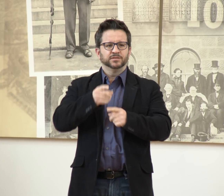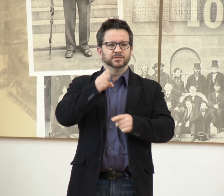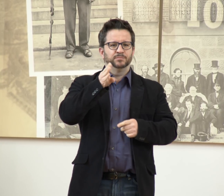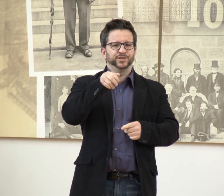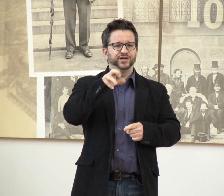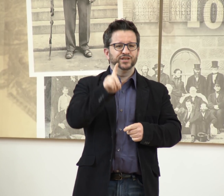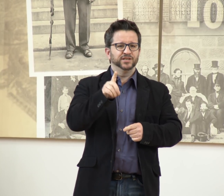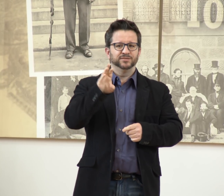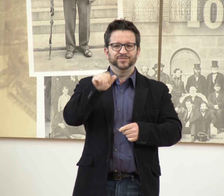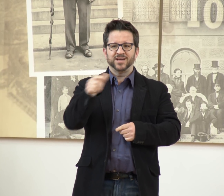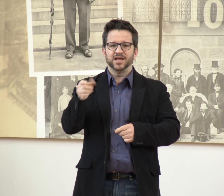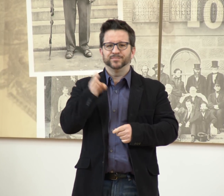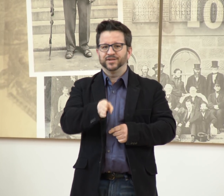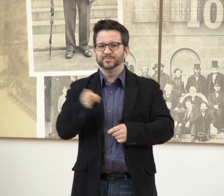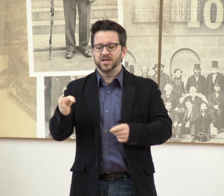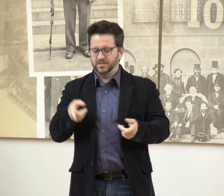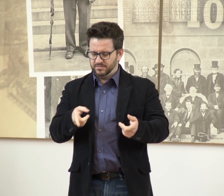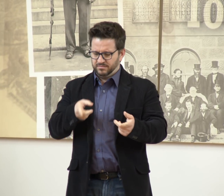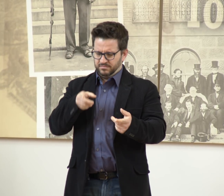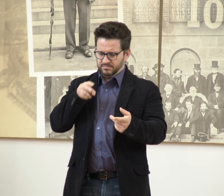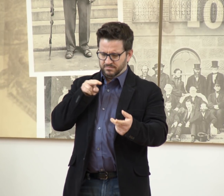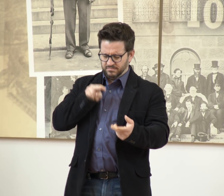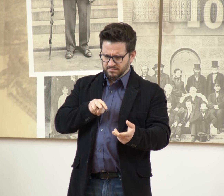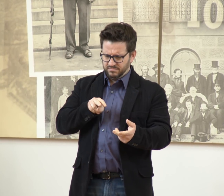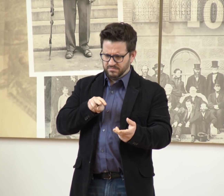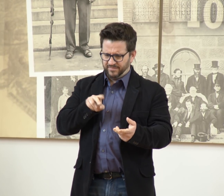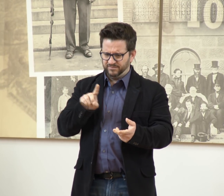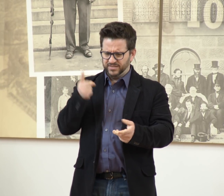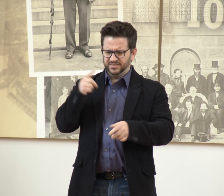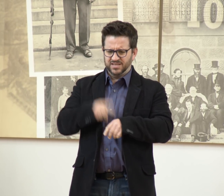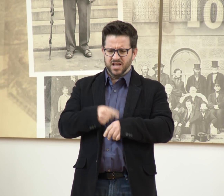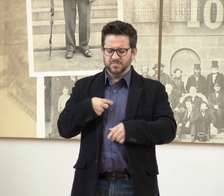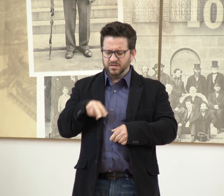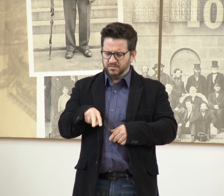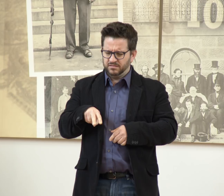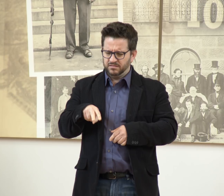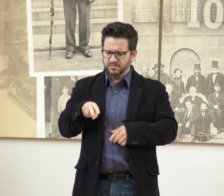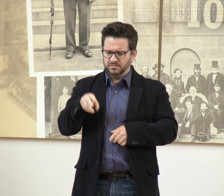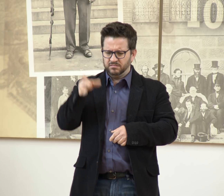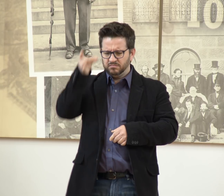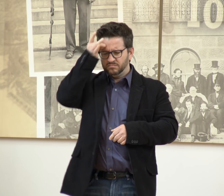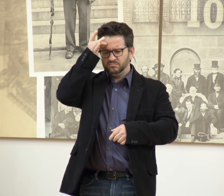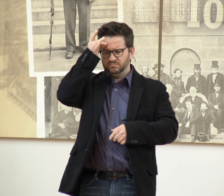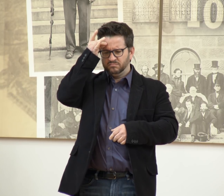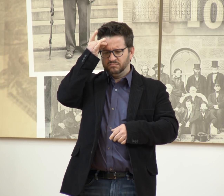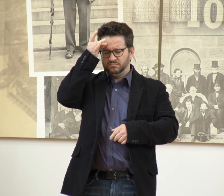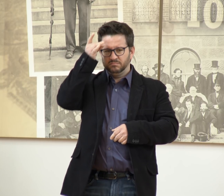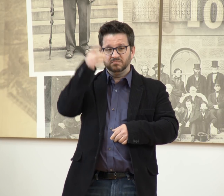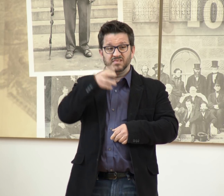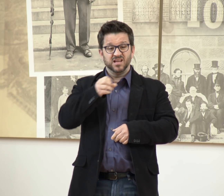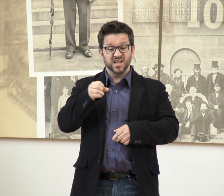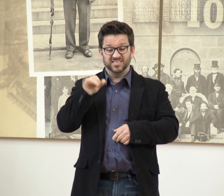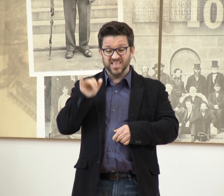my first introduction to Bernard Bragg. It was the first time I'd ever seen him, but it